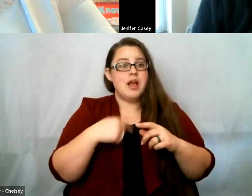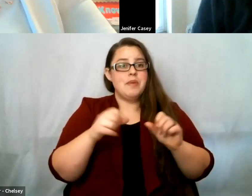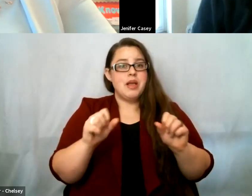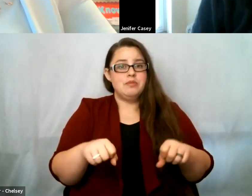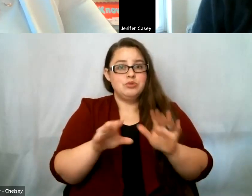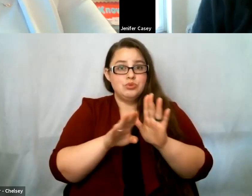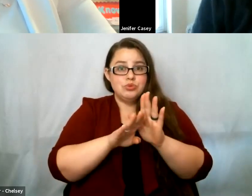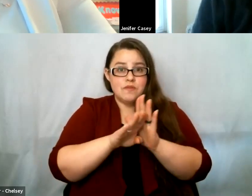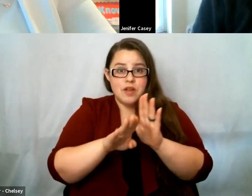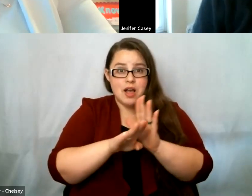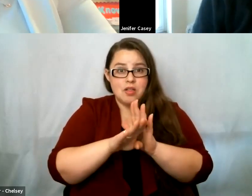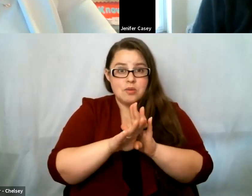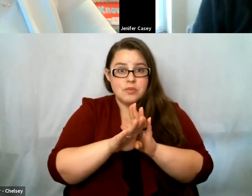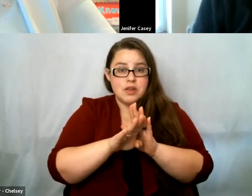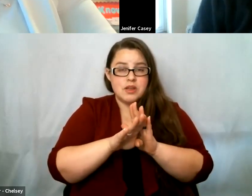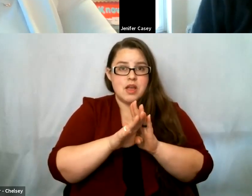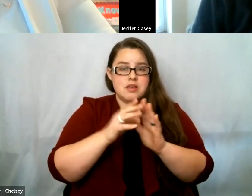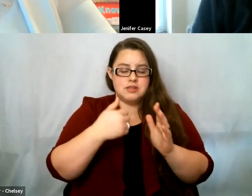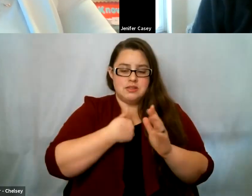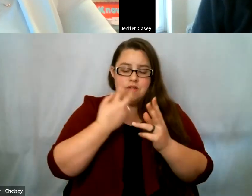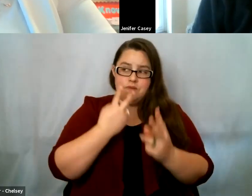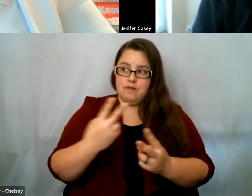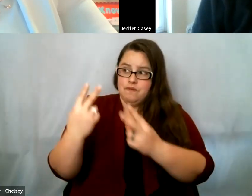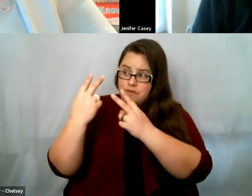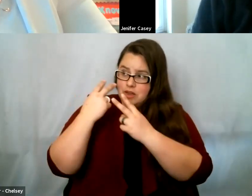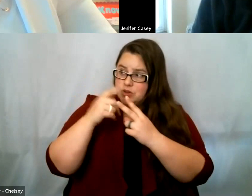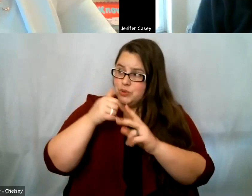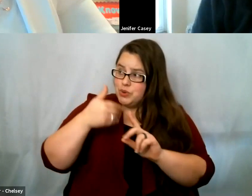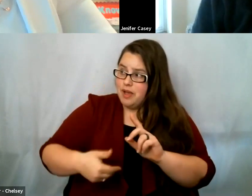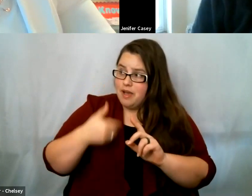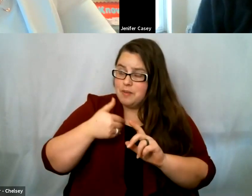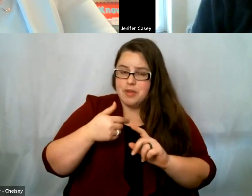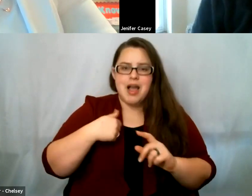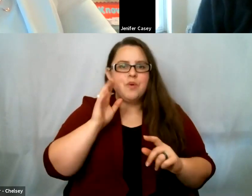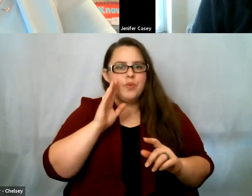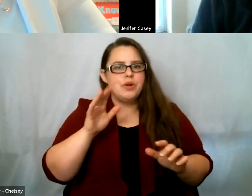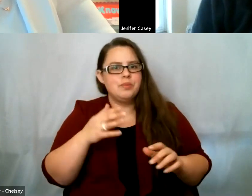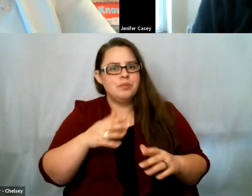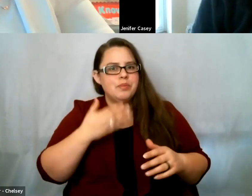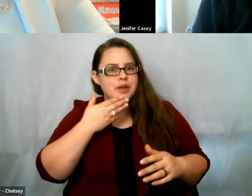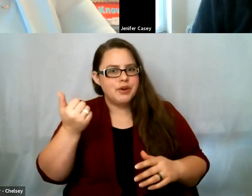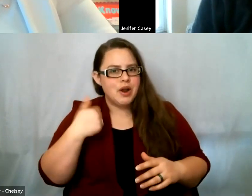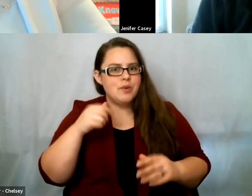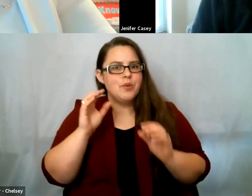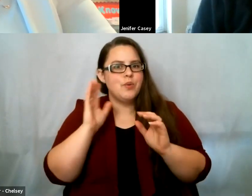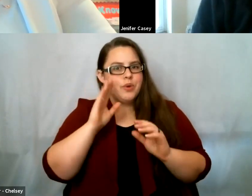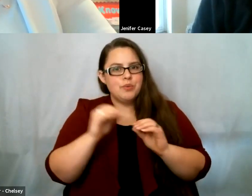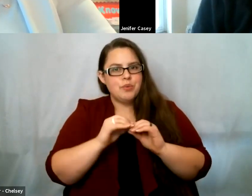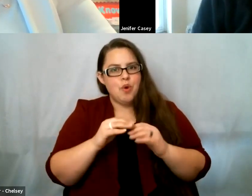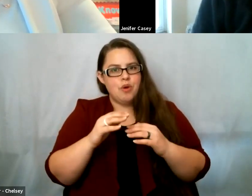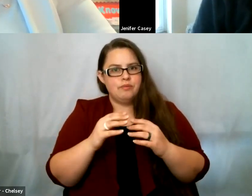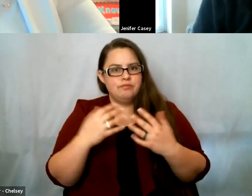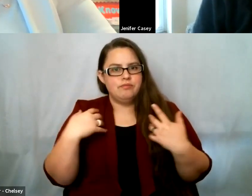develop and self-reflect on who I am, I'm going to be better. I'm going to be more confident. I'm going to